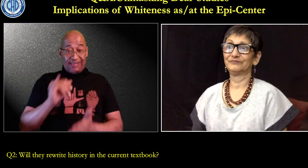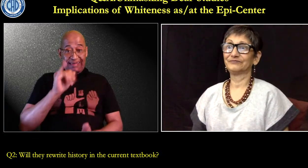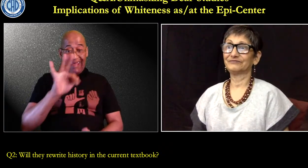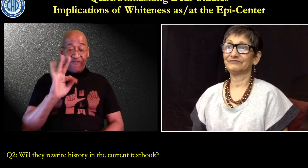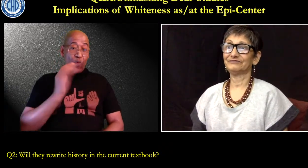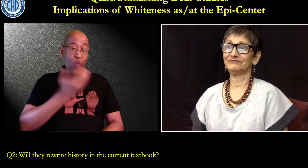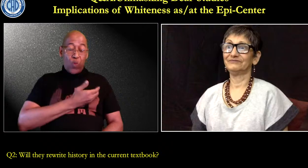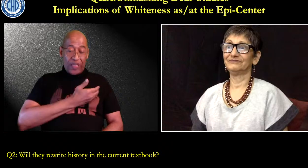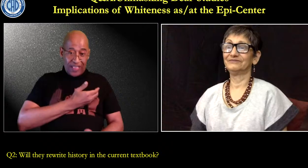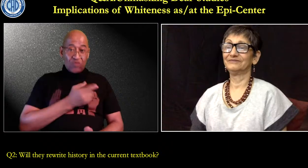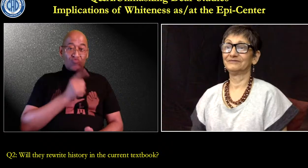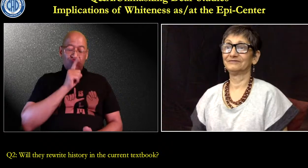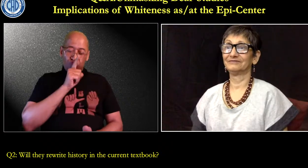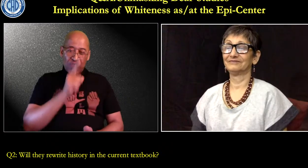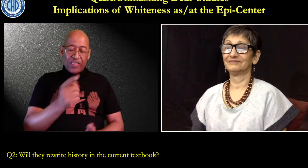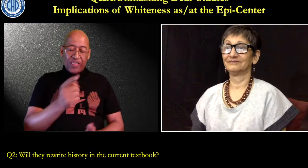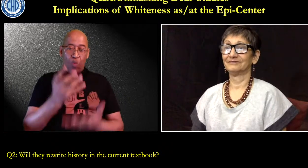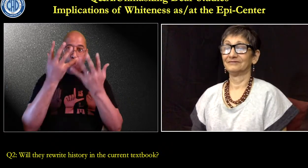Well,